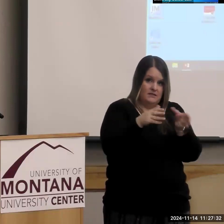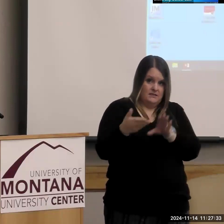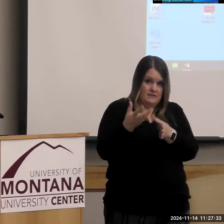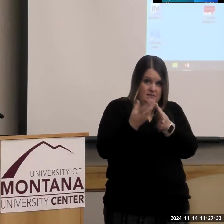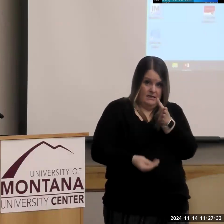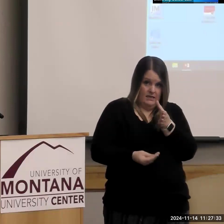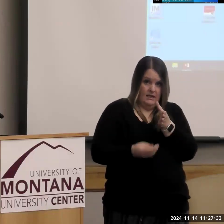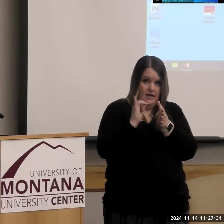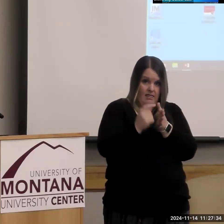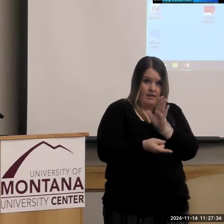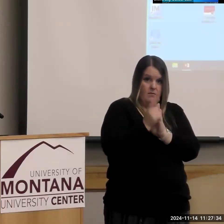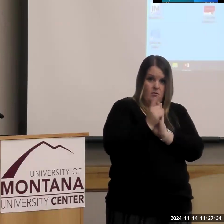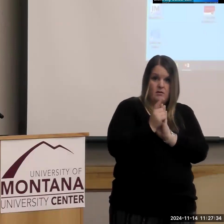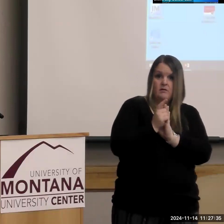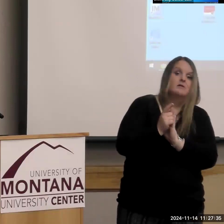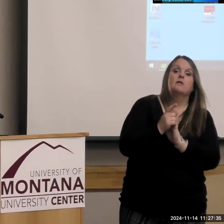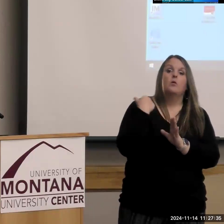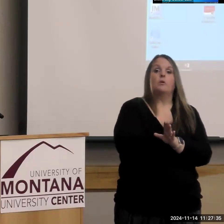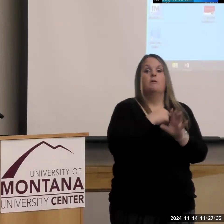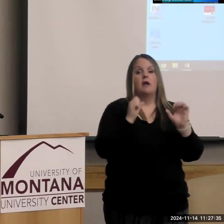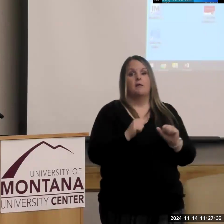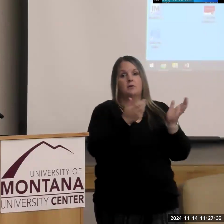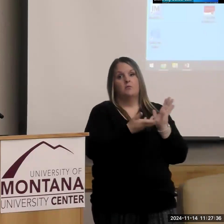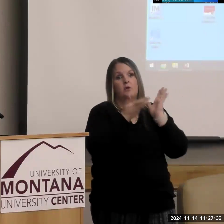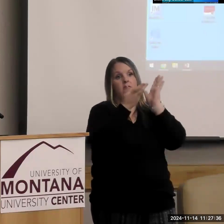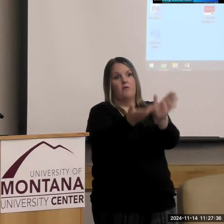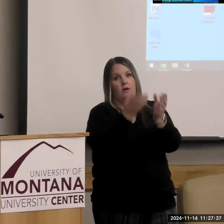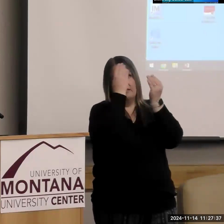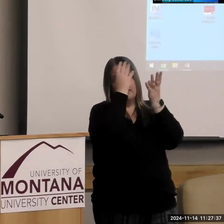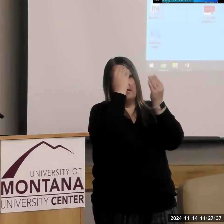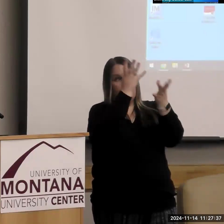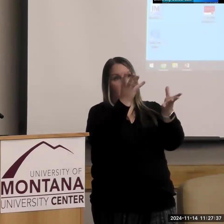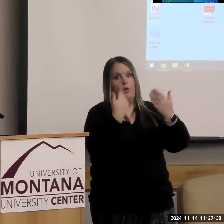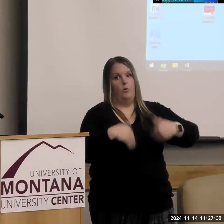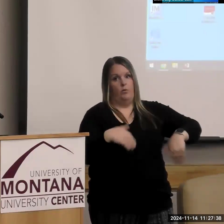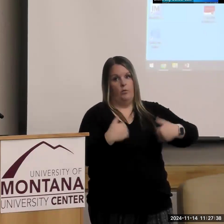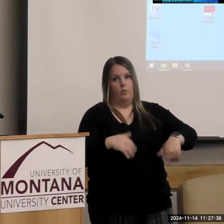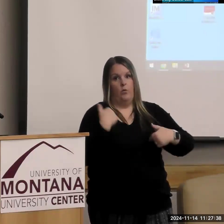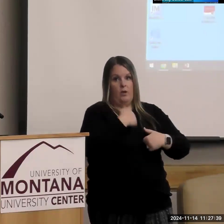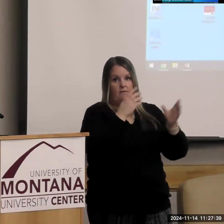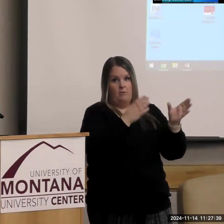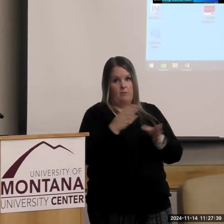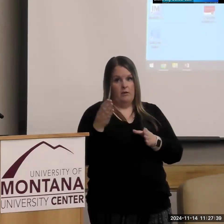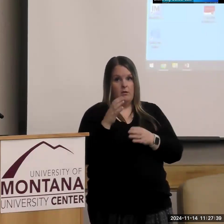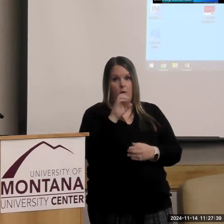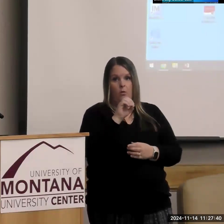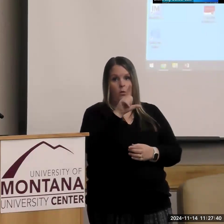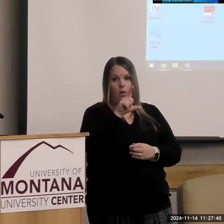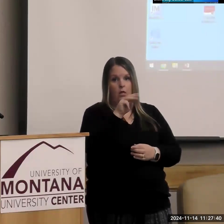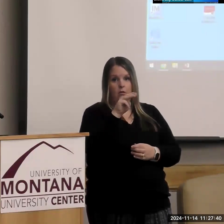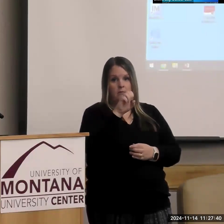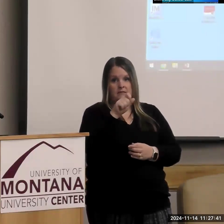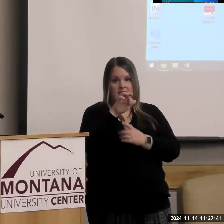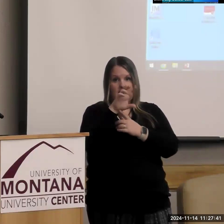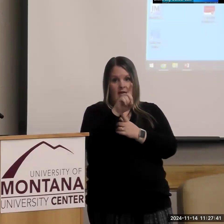in that moment, we were able to bring forward those data. We have a plan, right, Olmstead plan in the